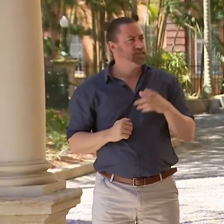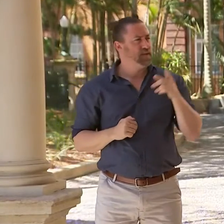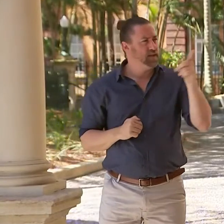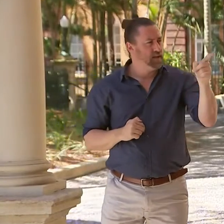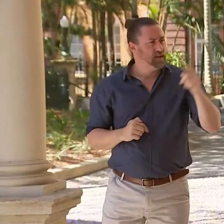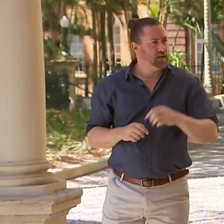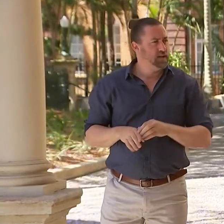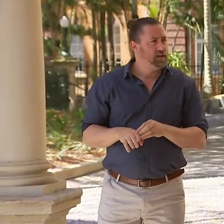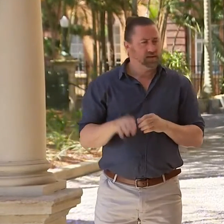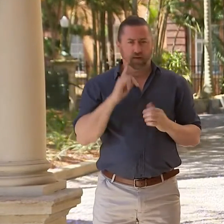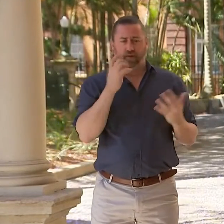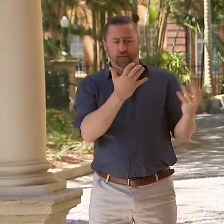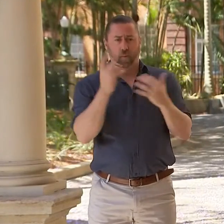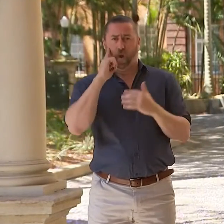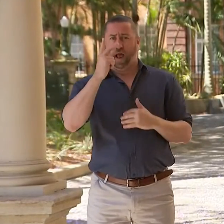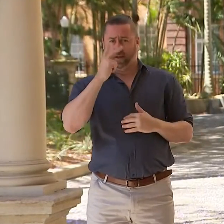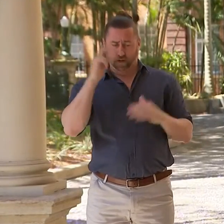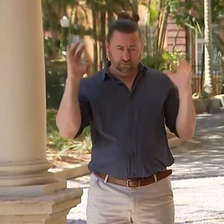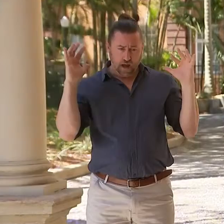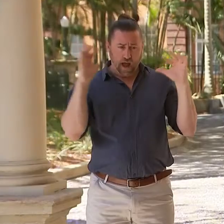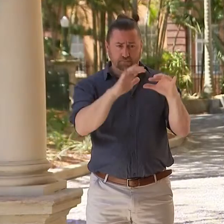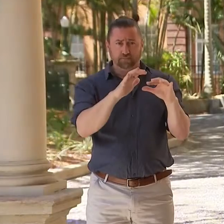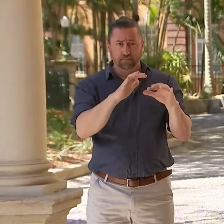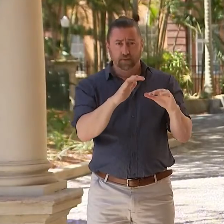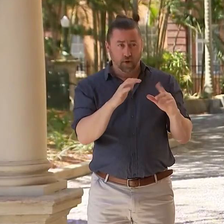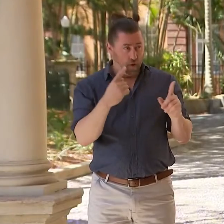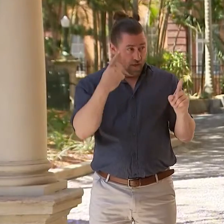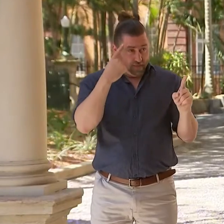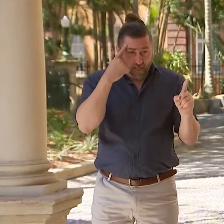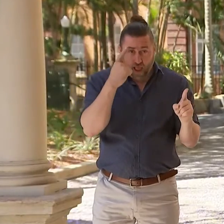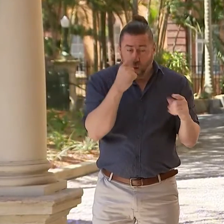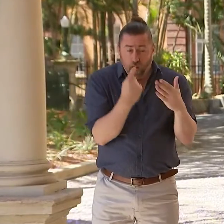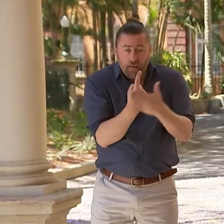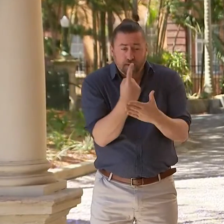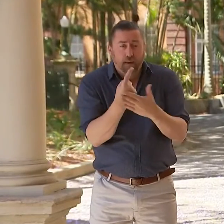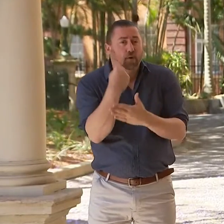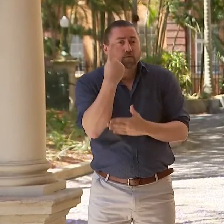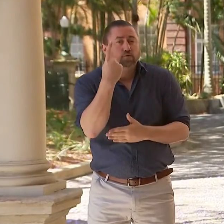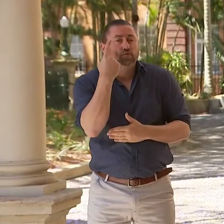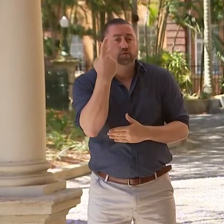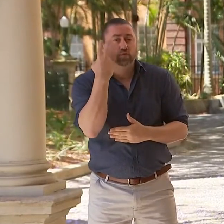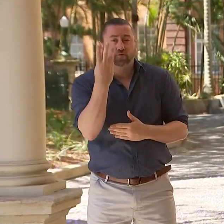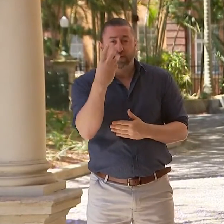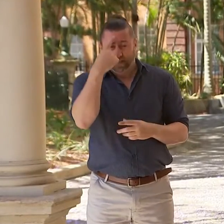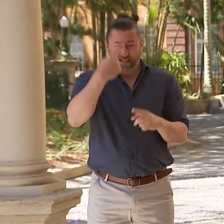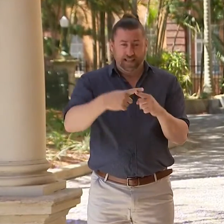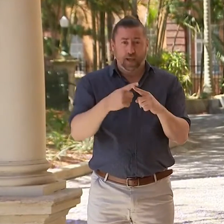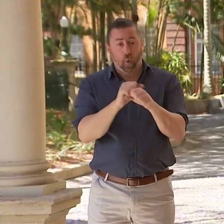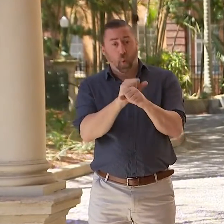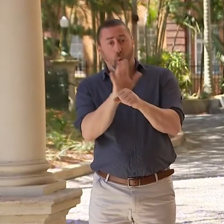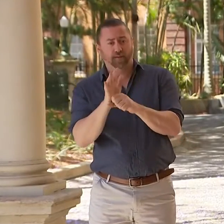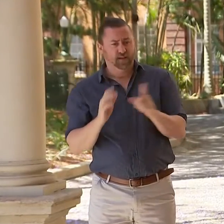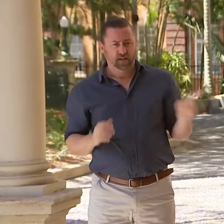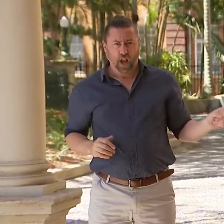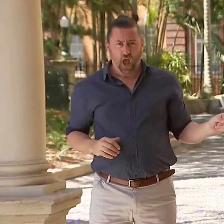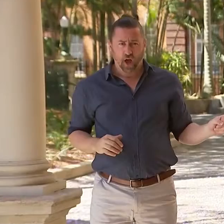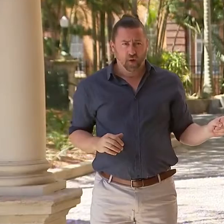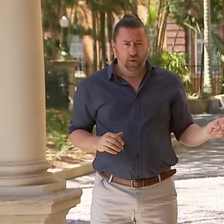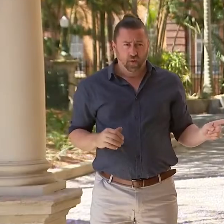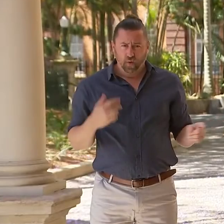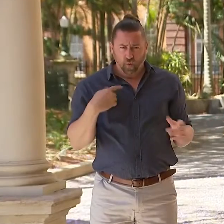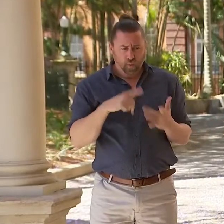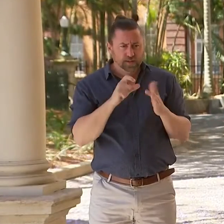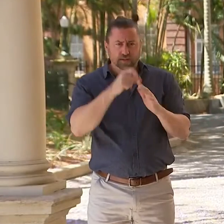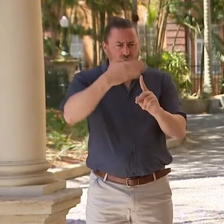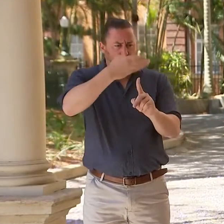most amount of people we've seen at the NRL Grand Final in a long time, that there could be more cases over the next few days from there? No, I think we've had 100% capacity